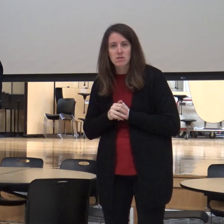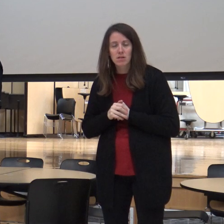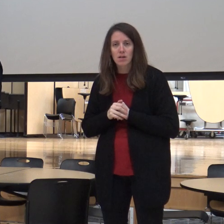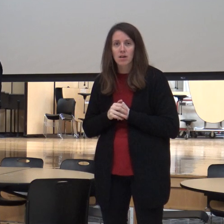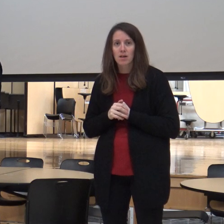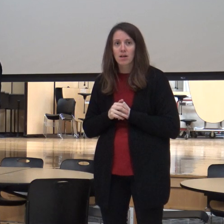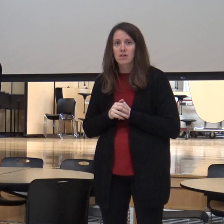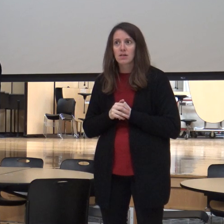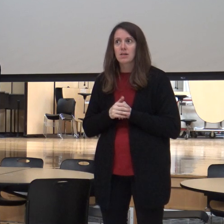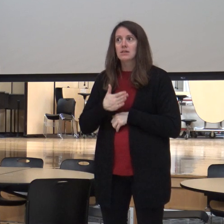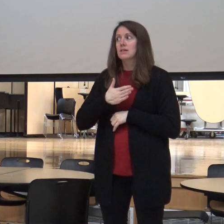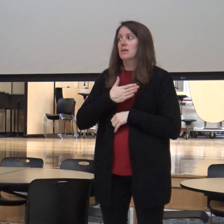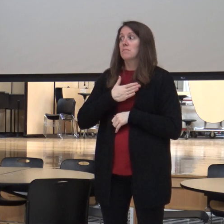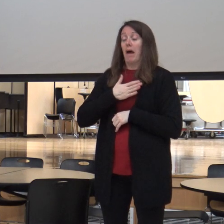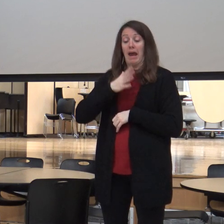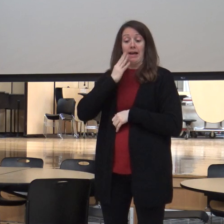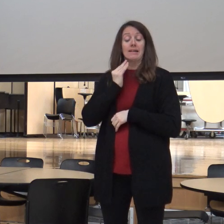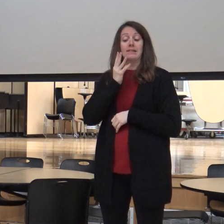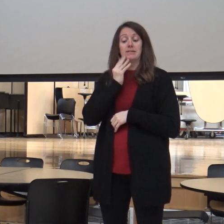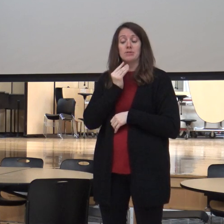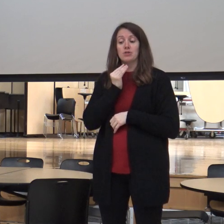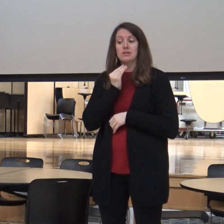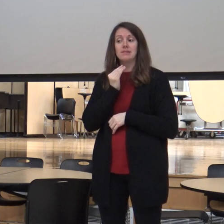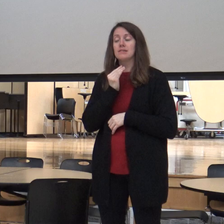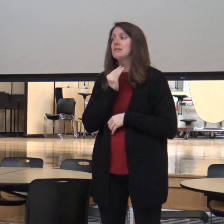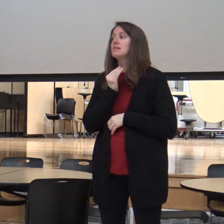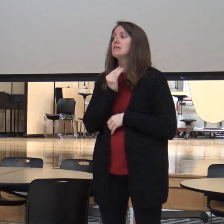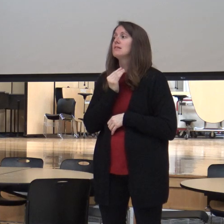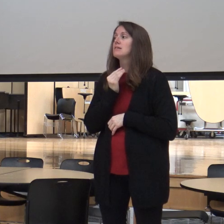Because just in the experiences that I've had,